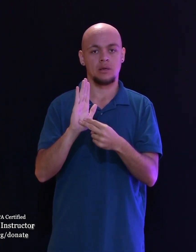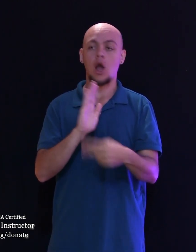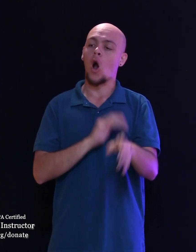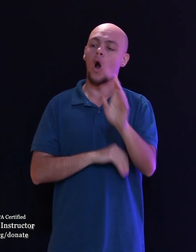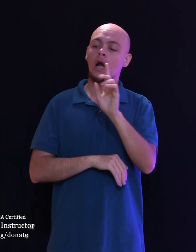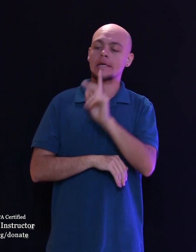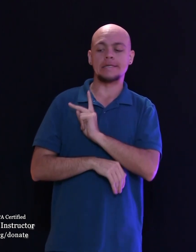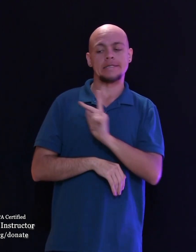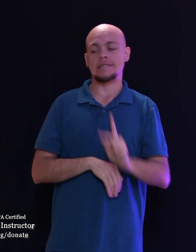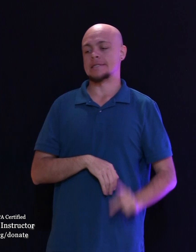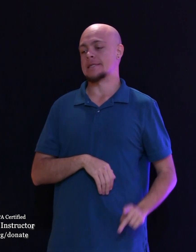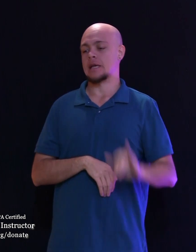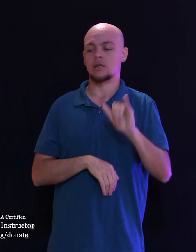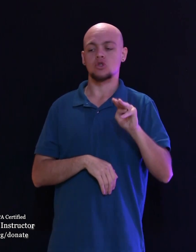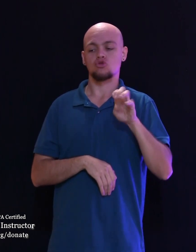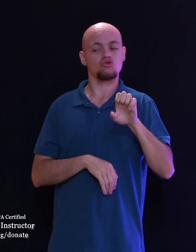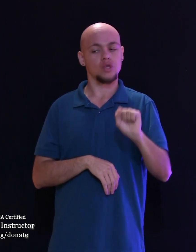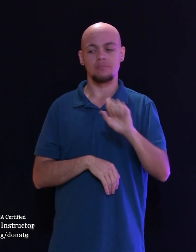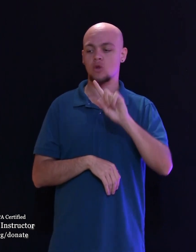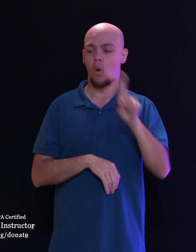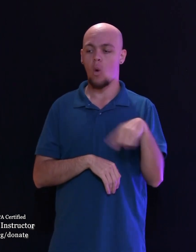only. That's never going to happen.